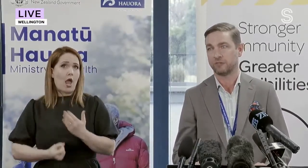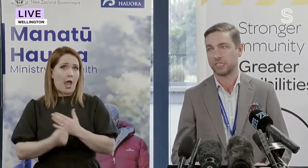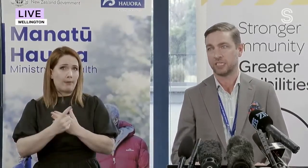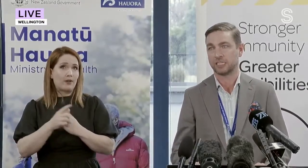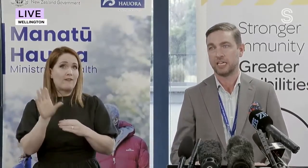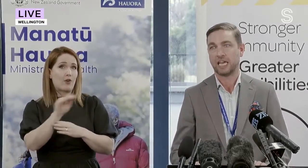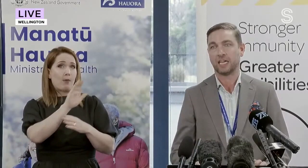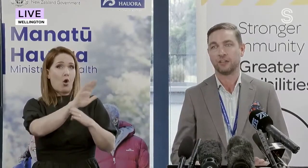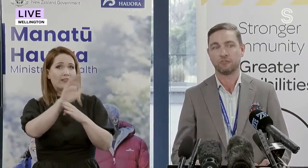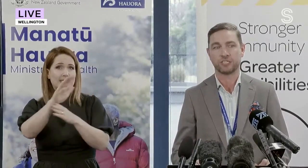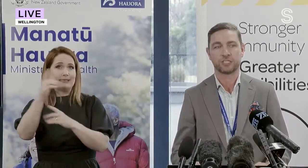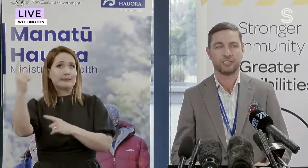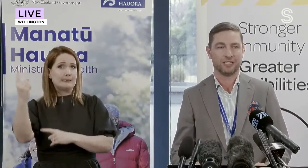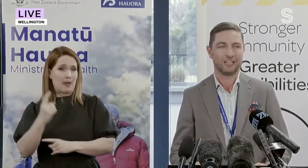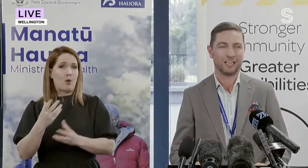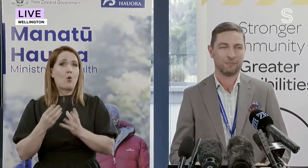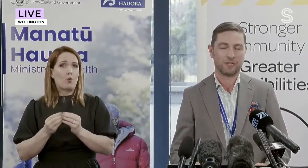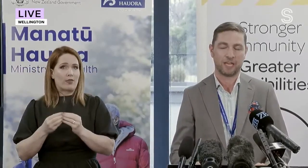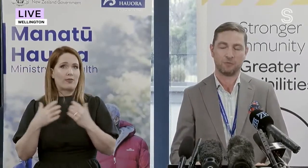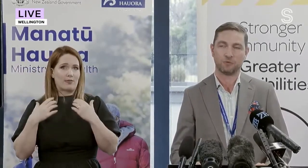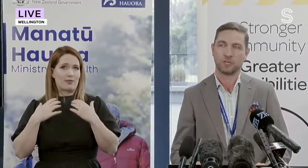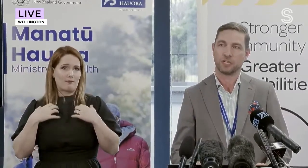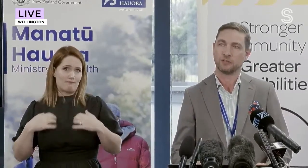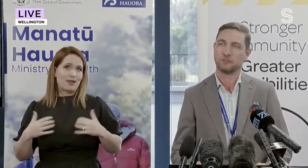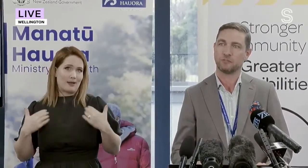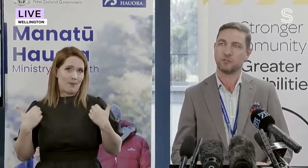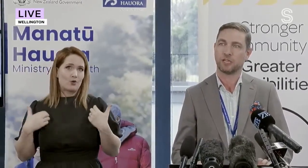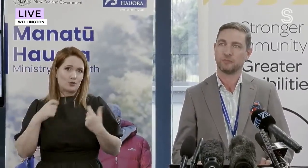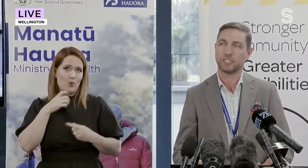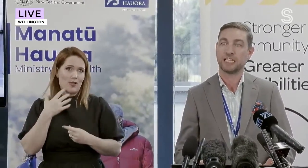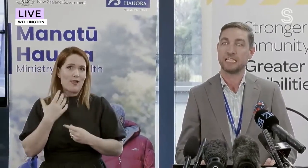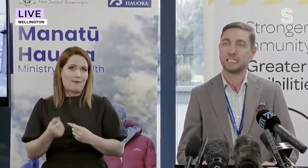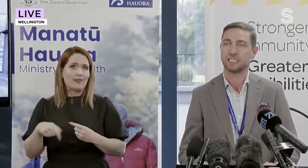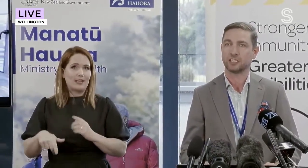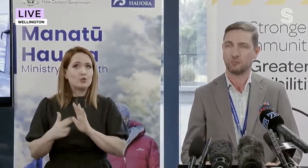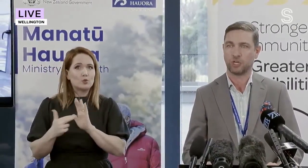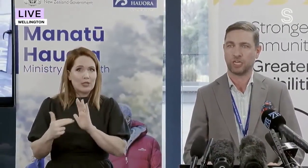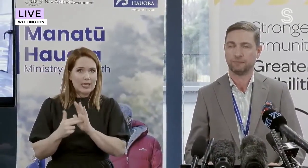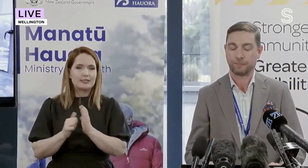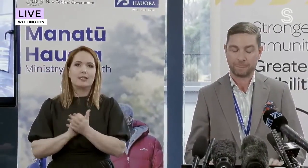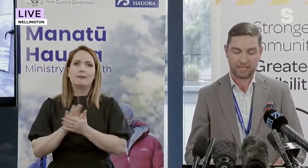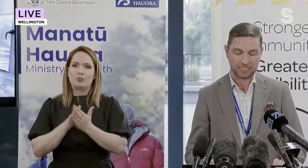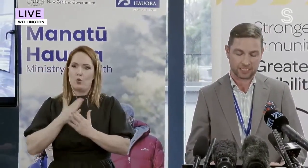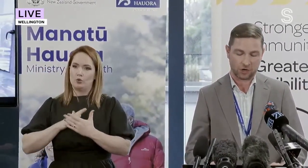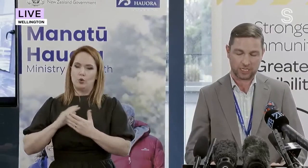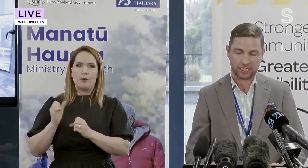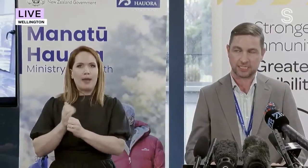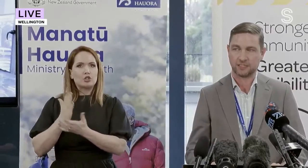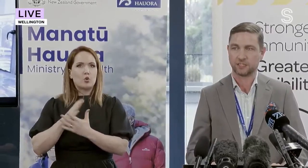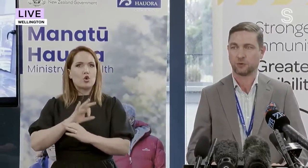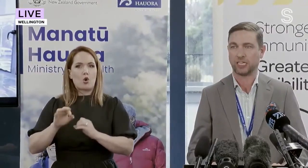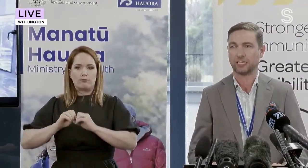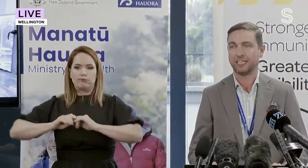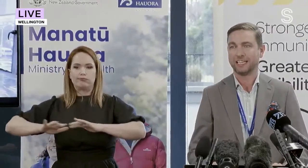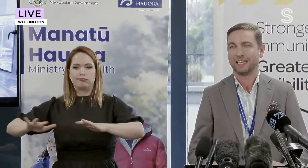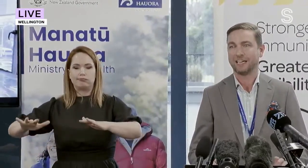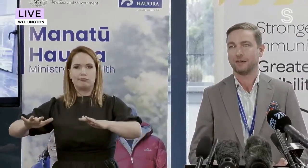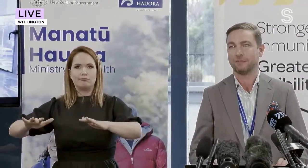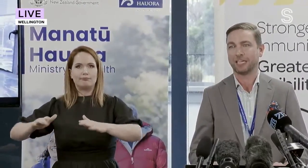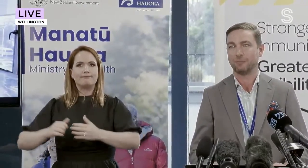in from overseas, and the risk that they will seed into the community. As a colleague has said this